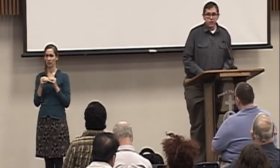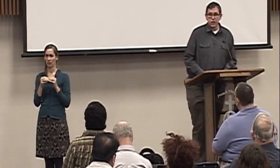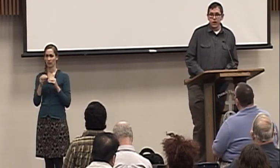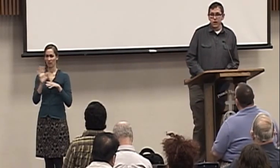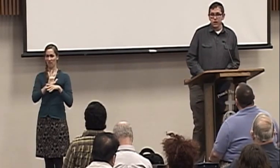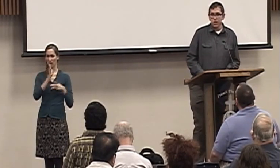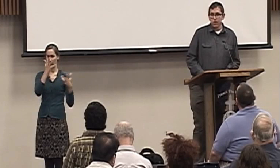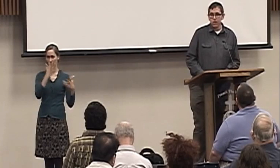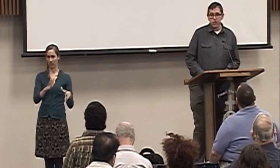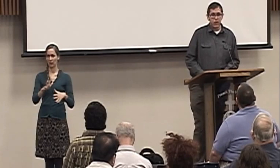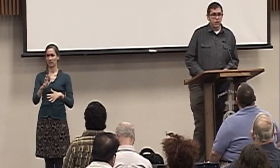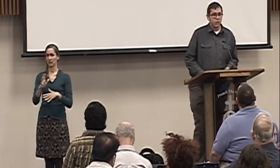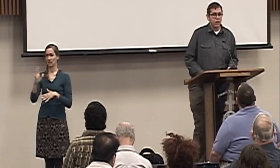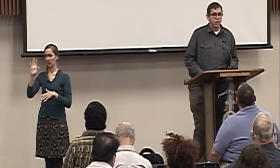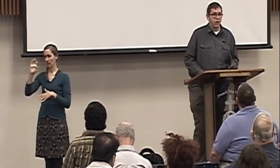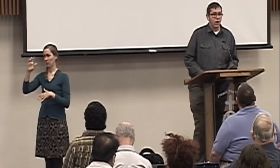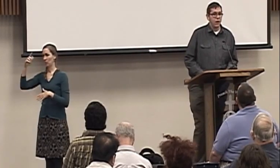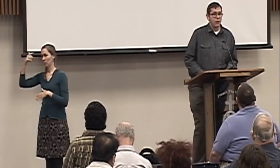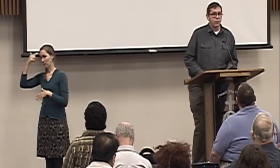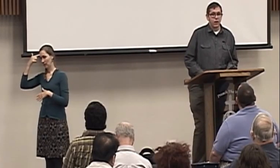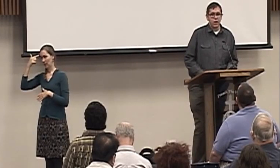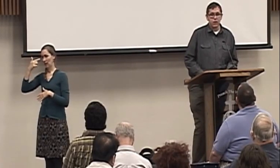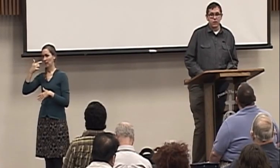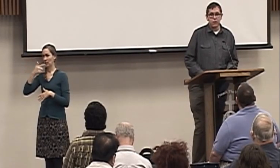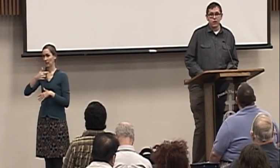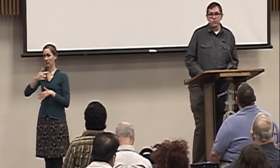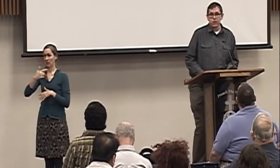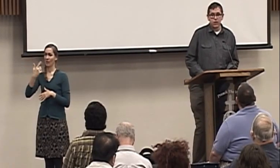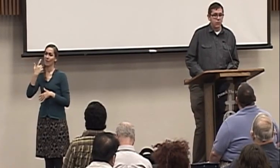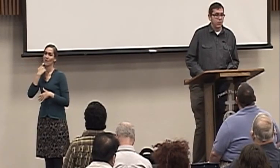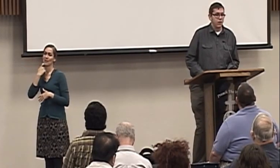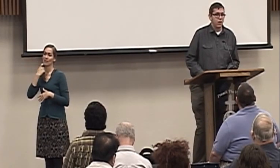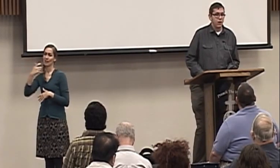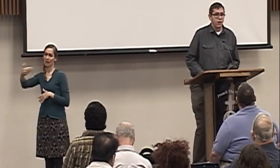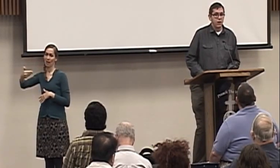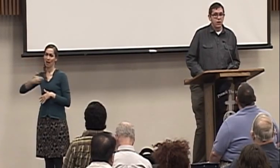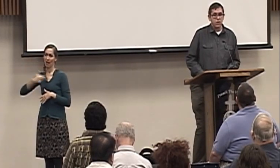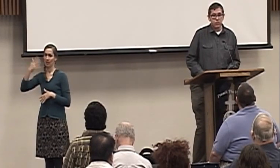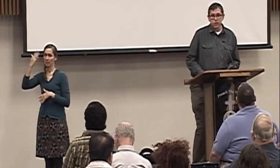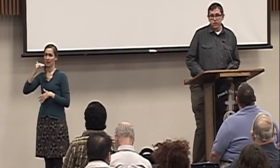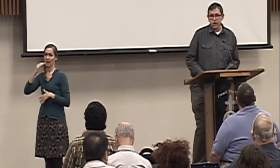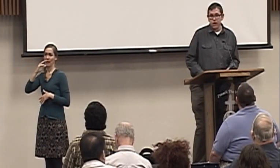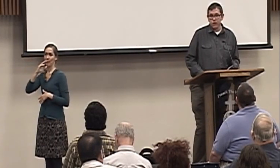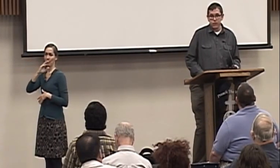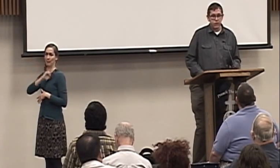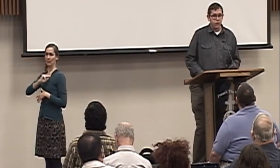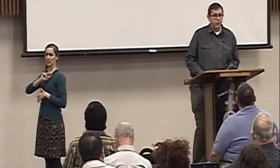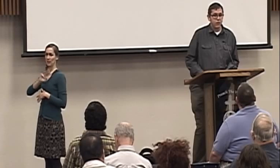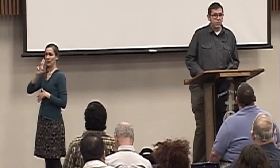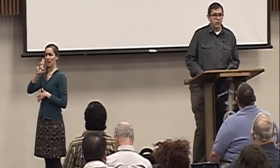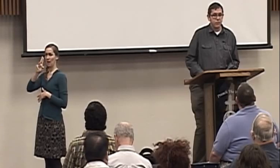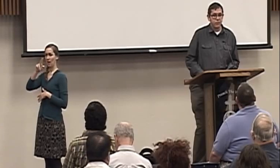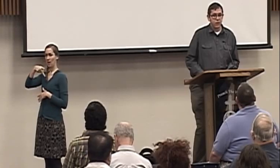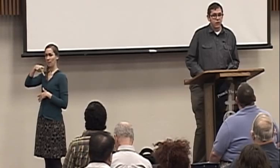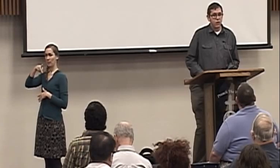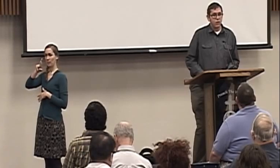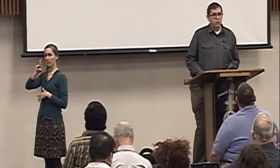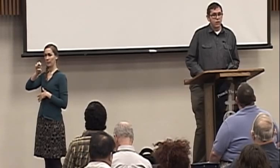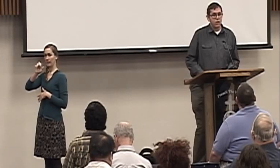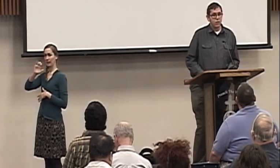Enrique, who was actually recently hired by the Mission Outreach there, he'll share for a few minutes what some of